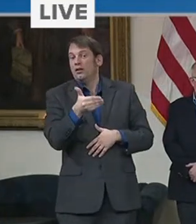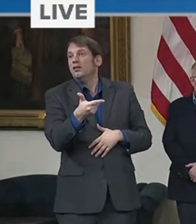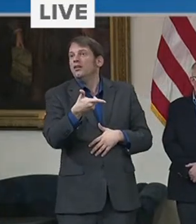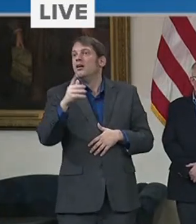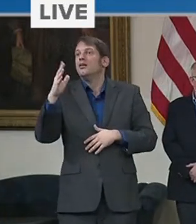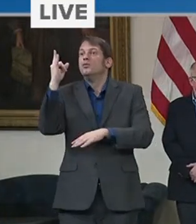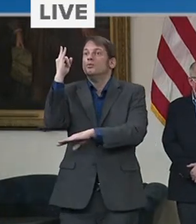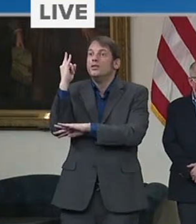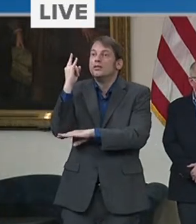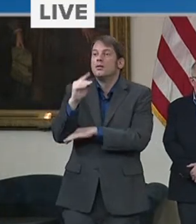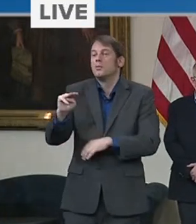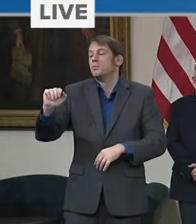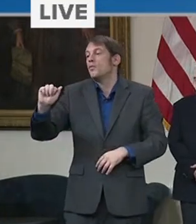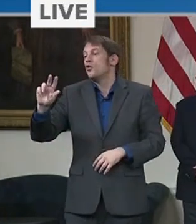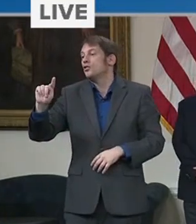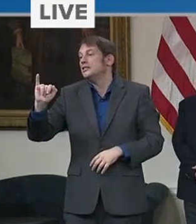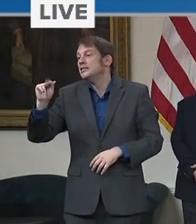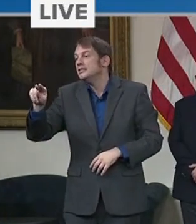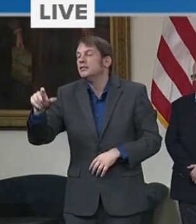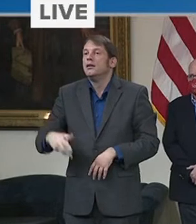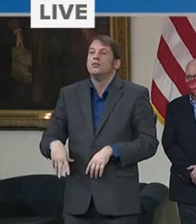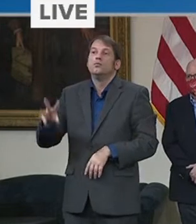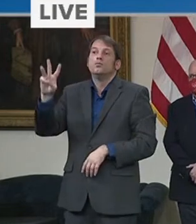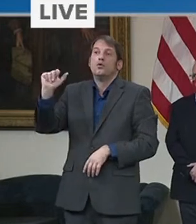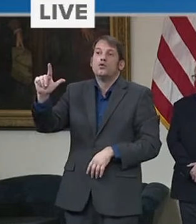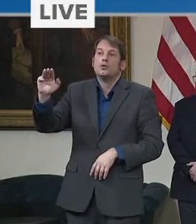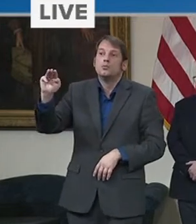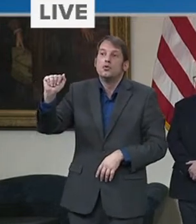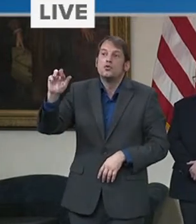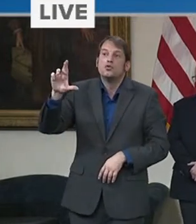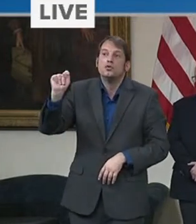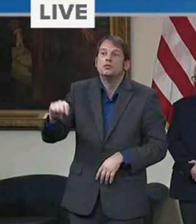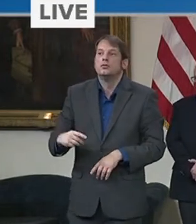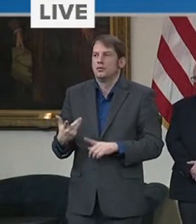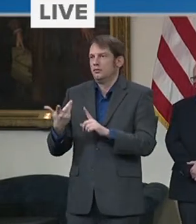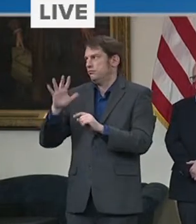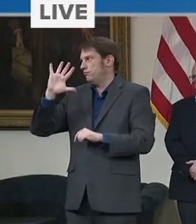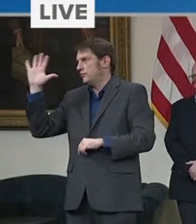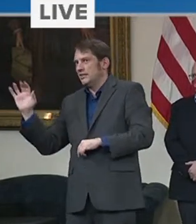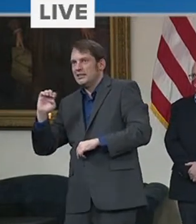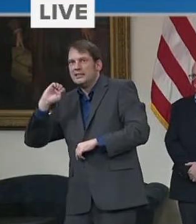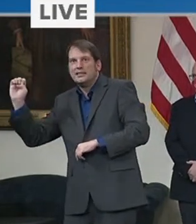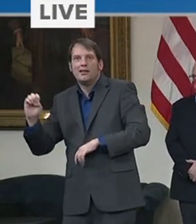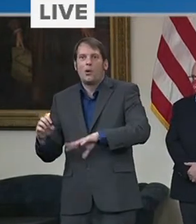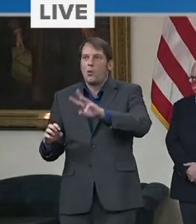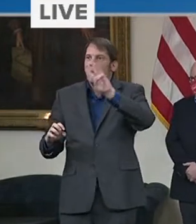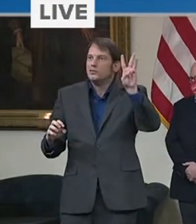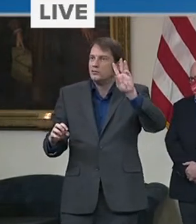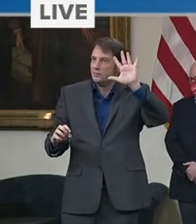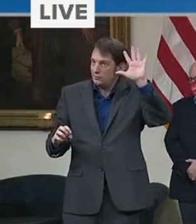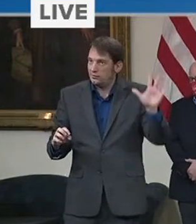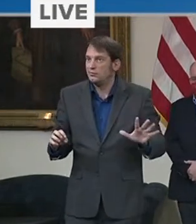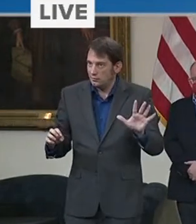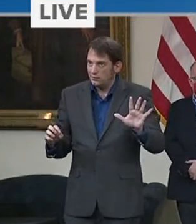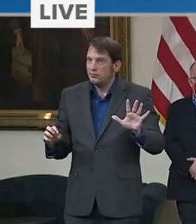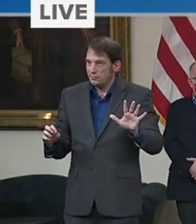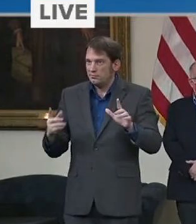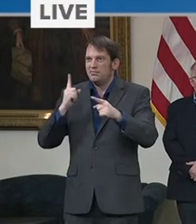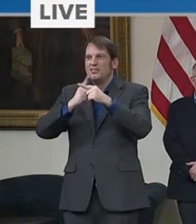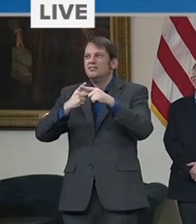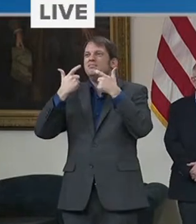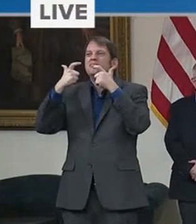across the state, from the Eastern Shore to Western Maryland and more densely populated urban areas in between.